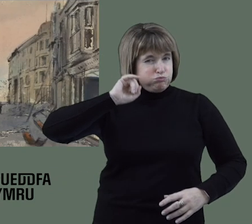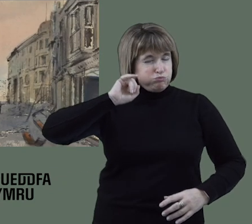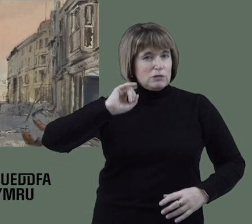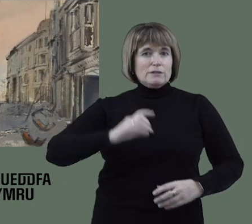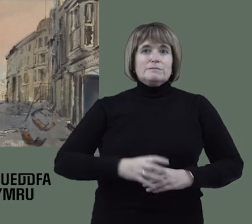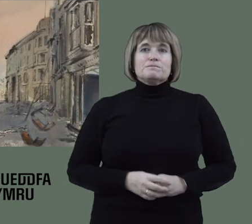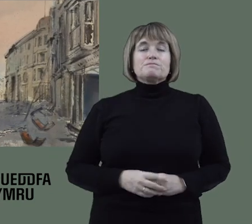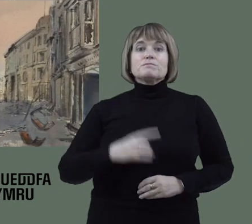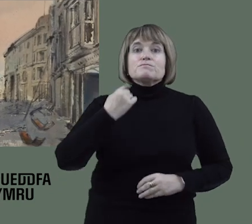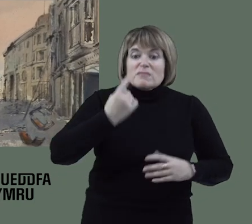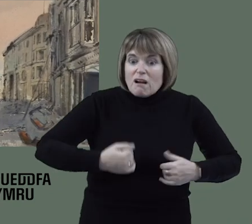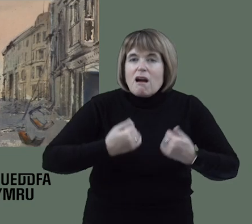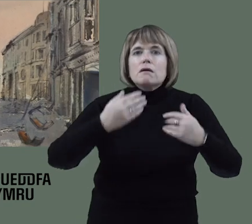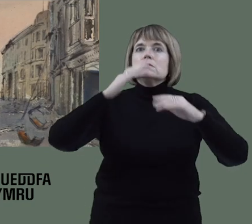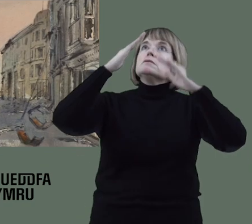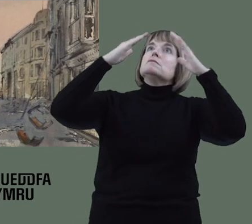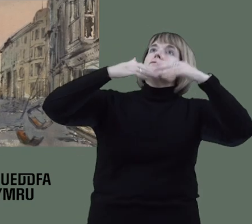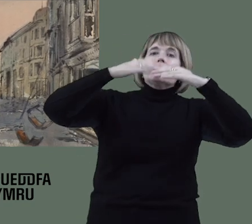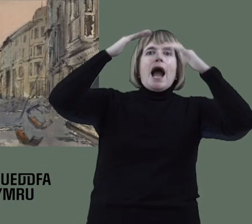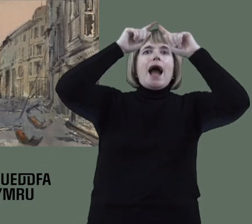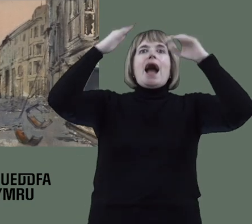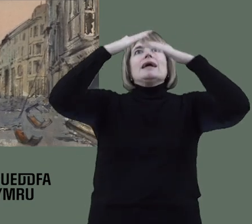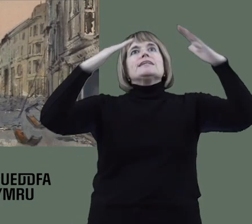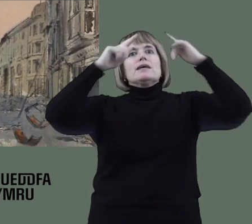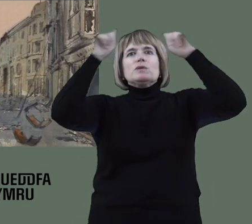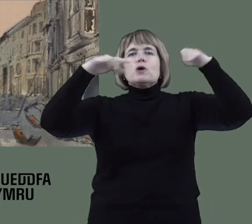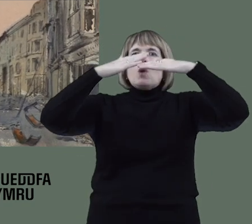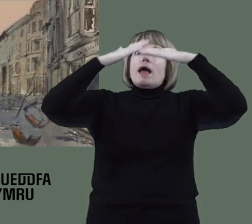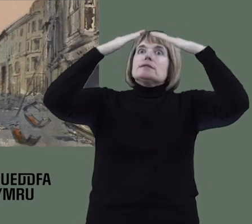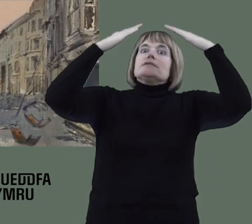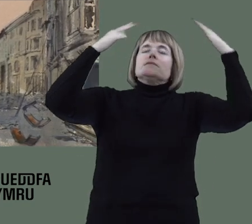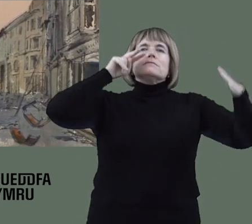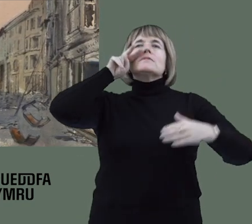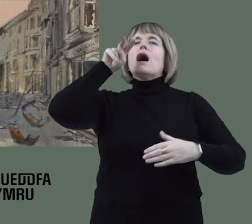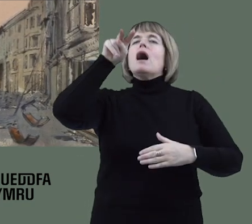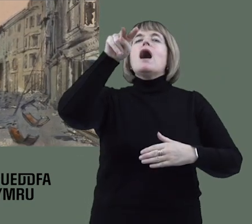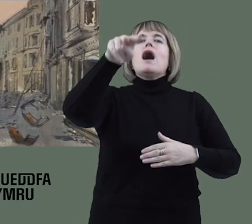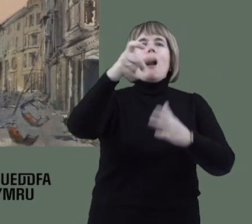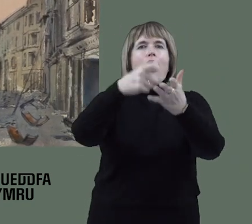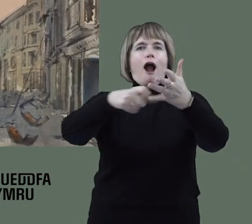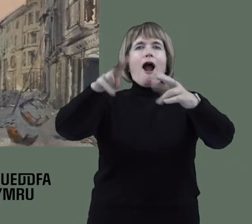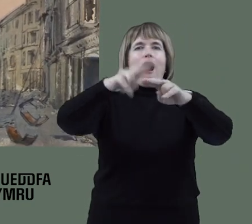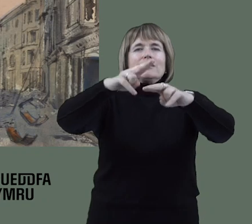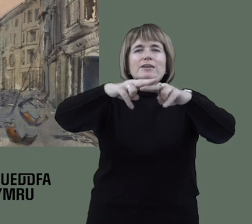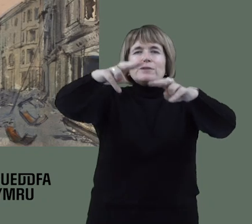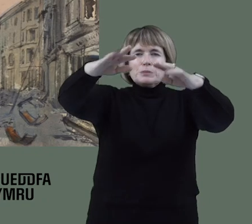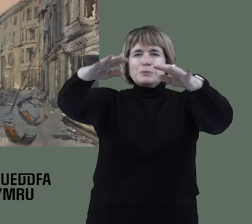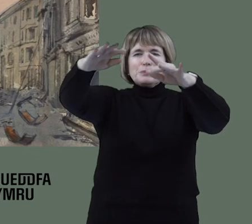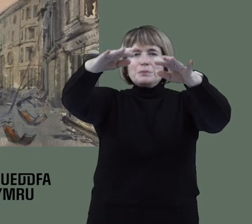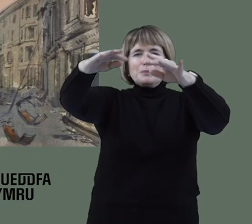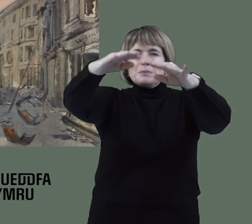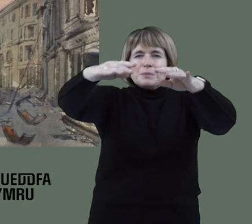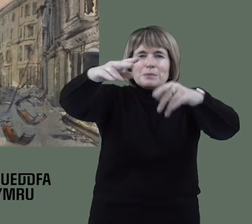up. From my attic window, I could see down onto the coast, and I could see a glow